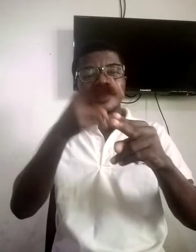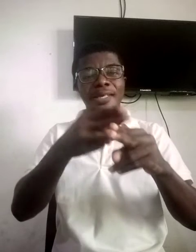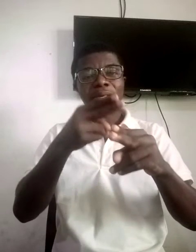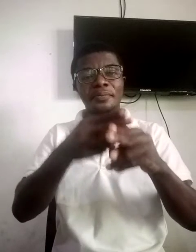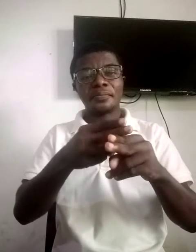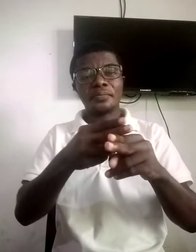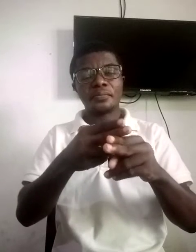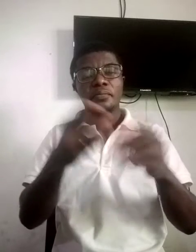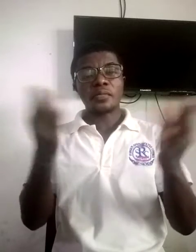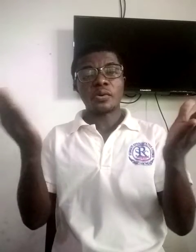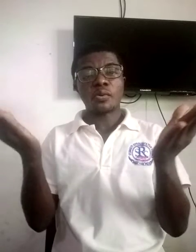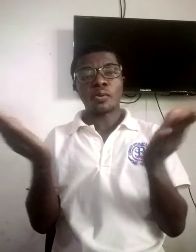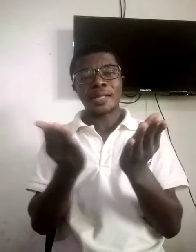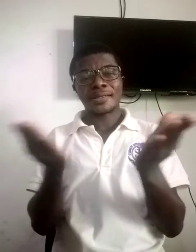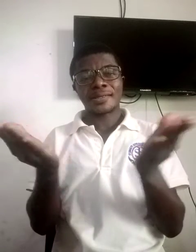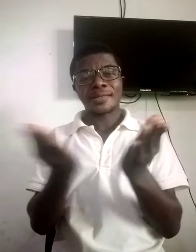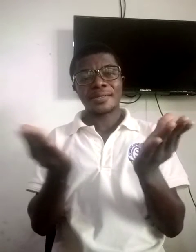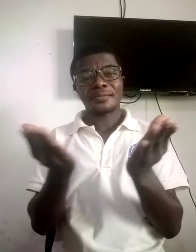name, what?